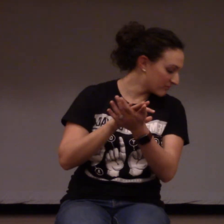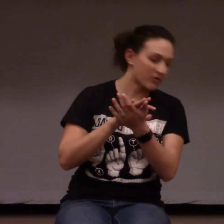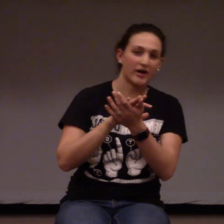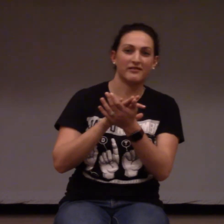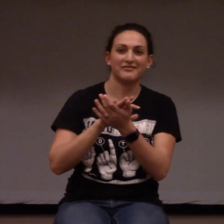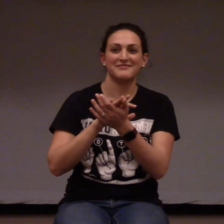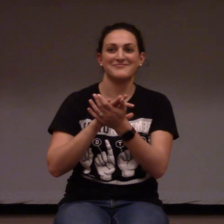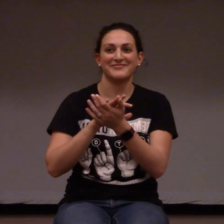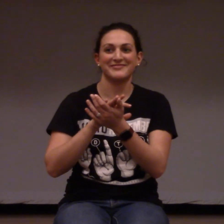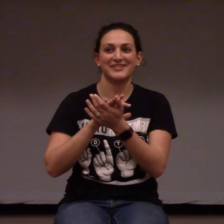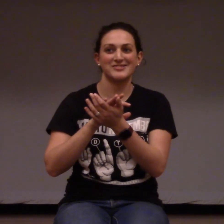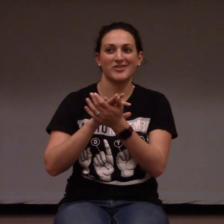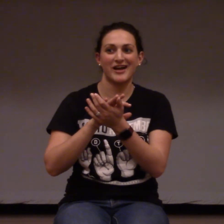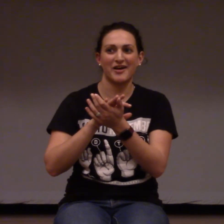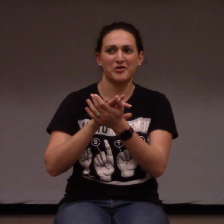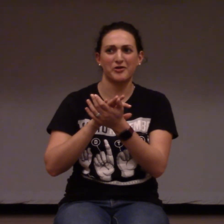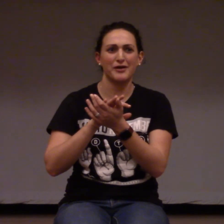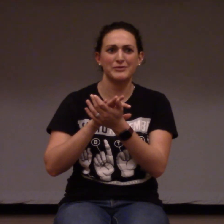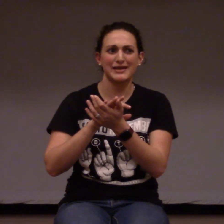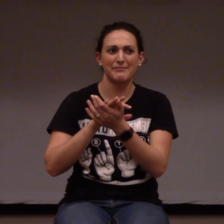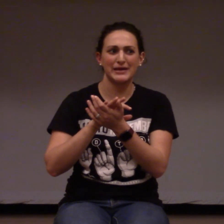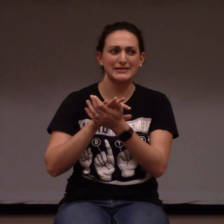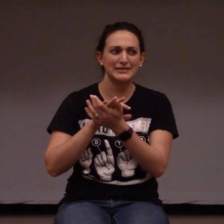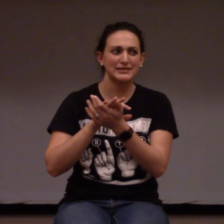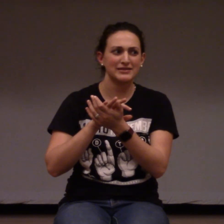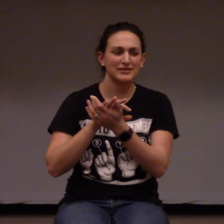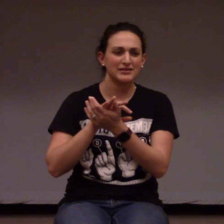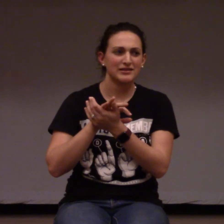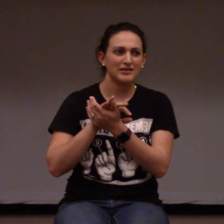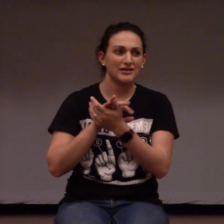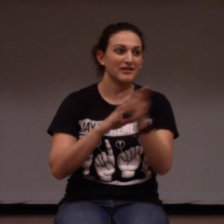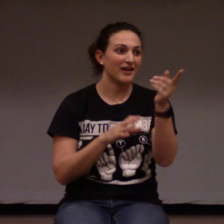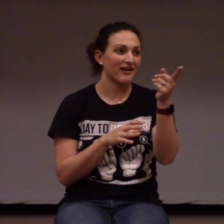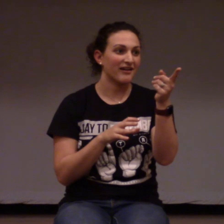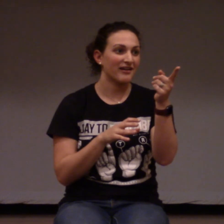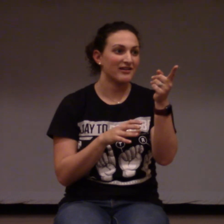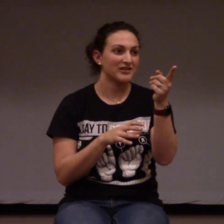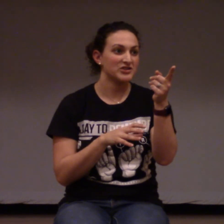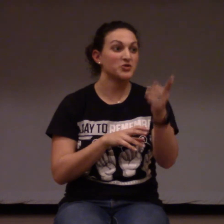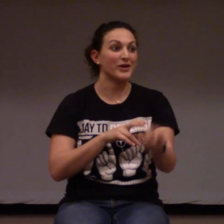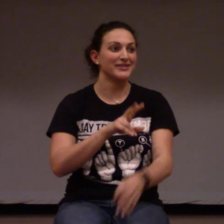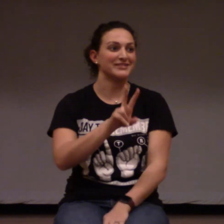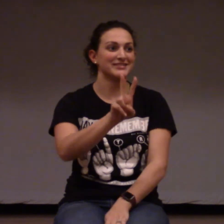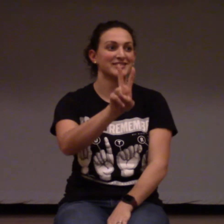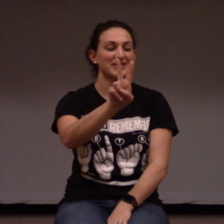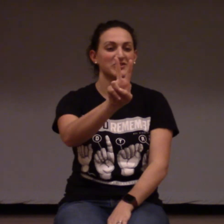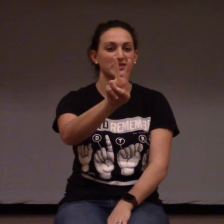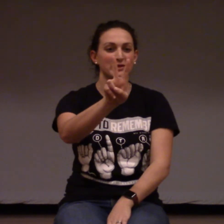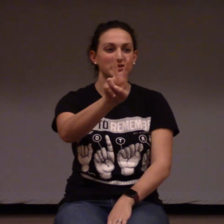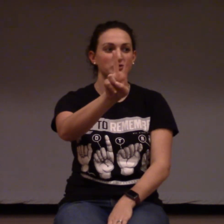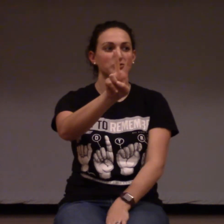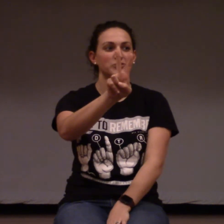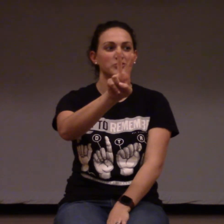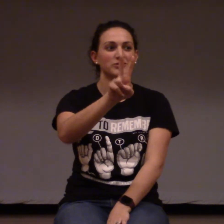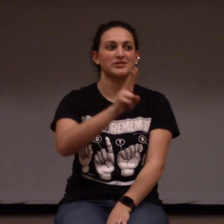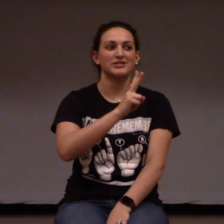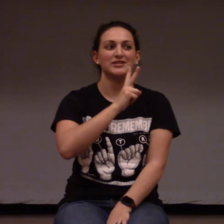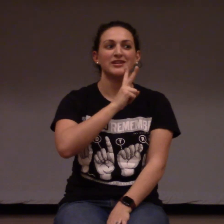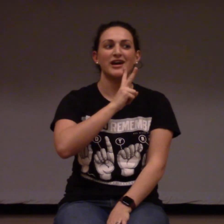Okay, that's all I got. Are there any ones that I missed? Yeah. Twins. So it's going to be a 2, and it's